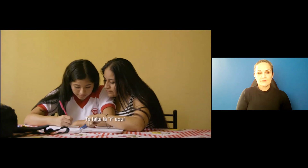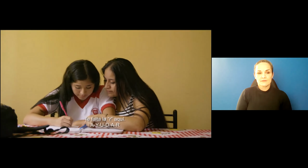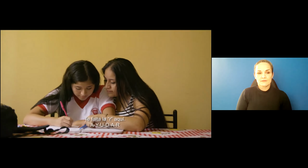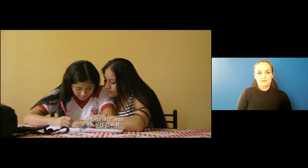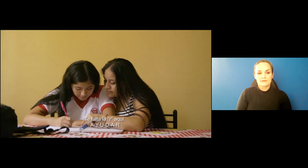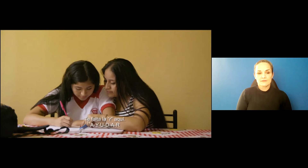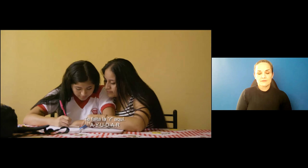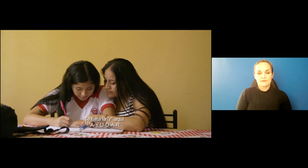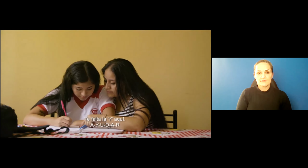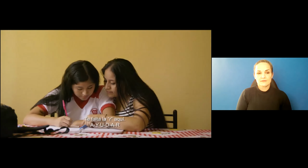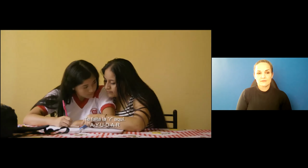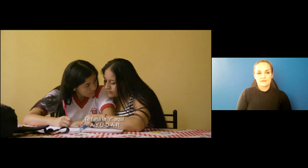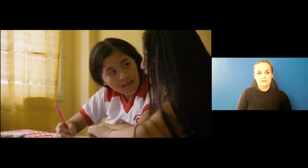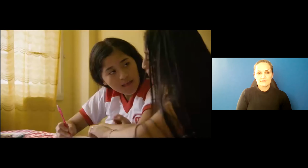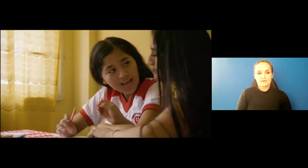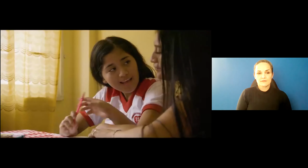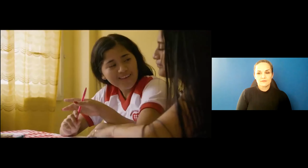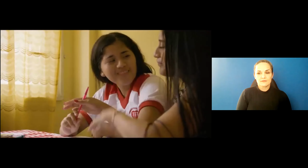You're missing the R right here.